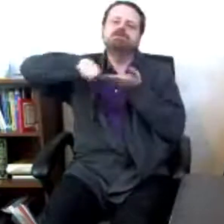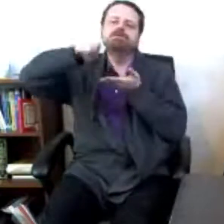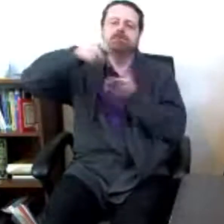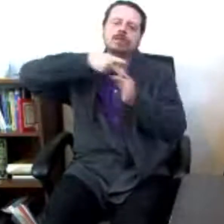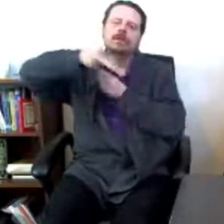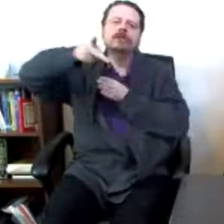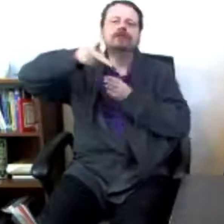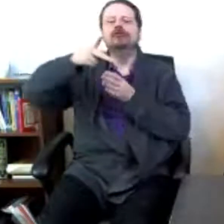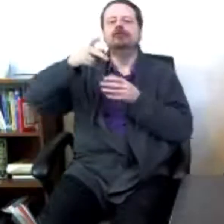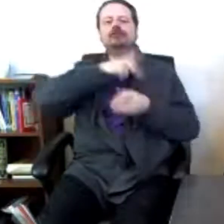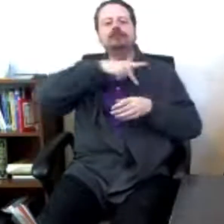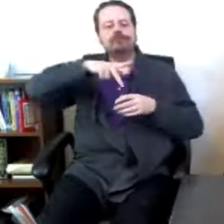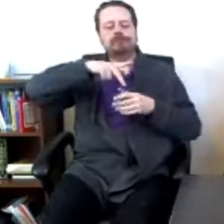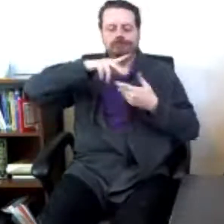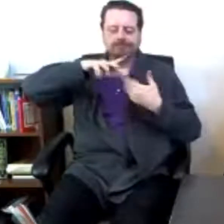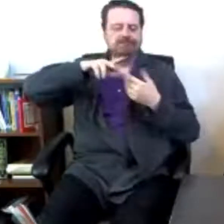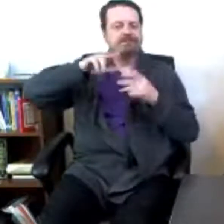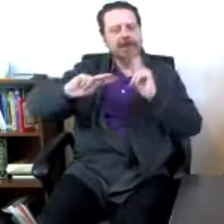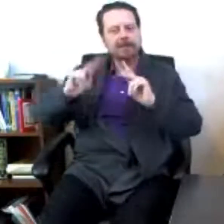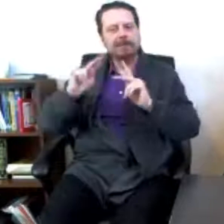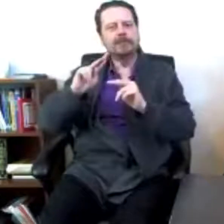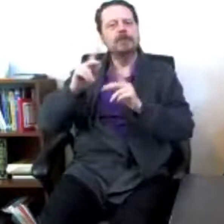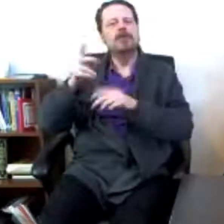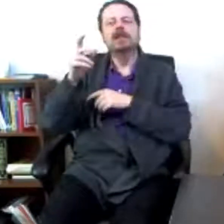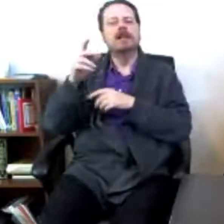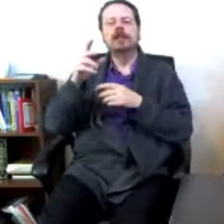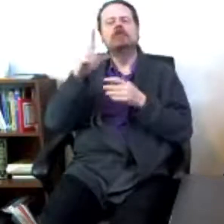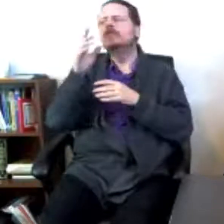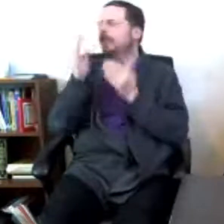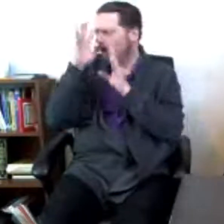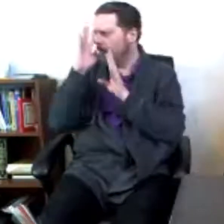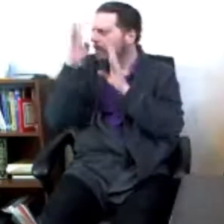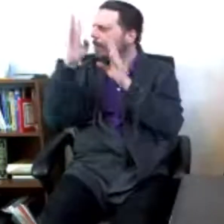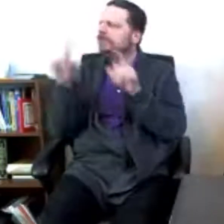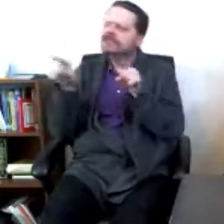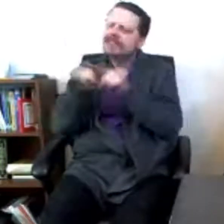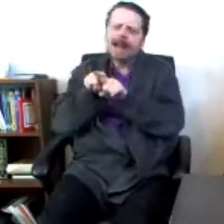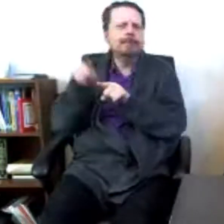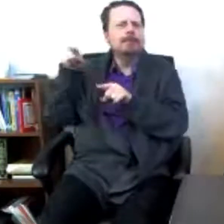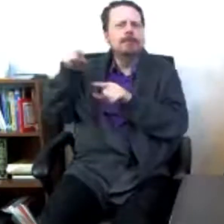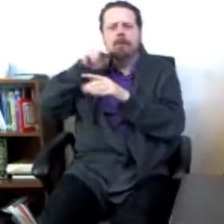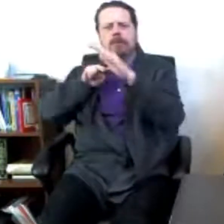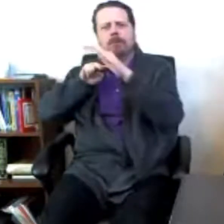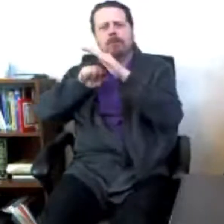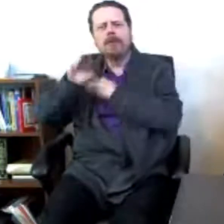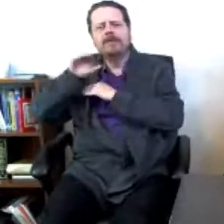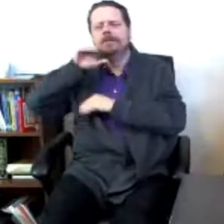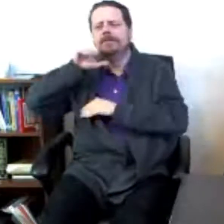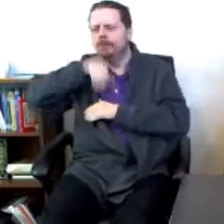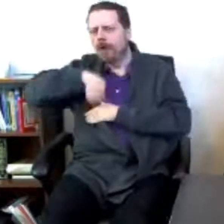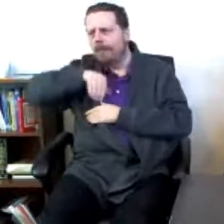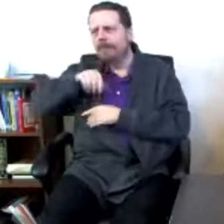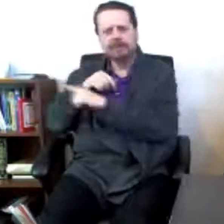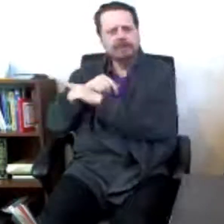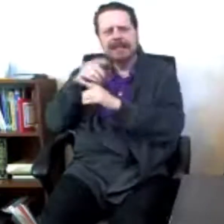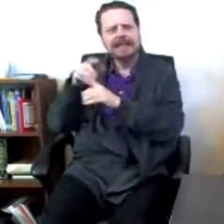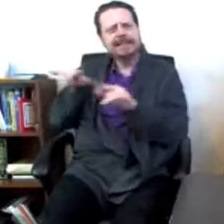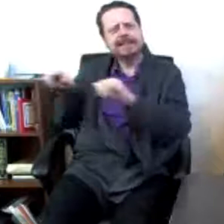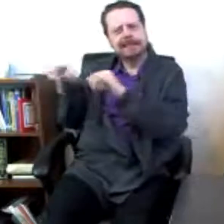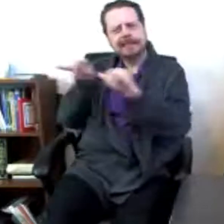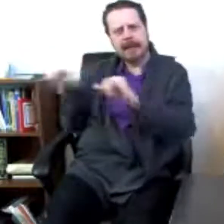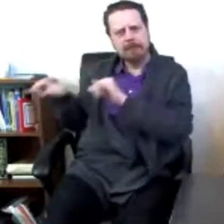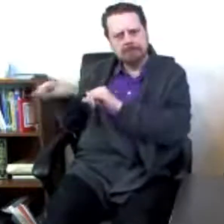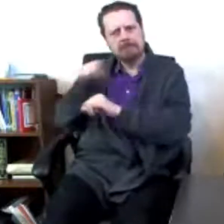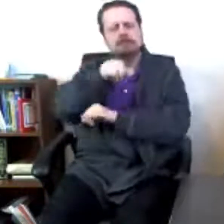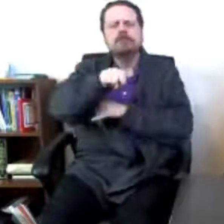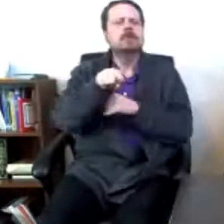up with something like it, since they claim that Muhammad wrote it. So the Quran uses those letters spread in the